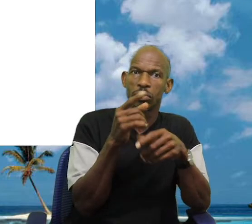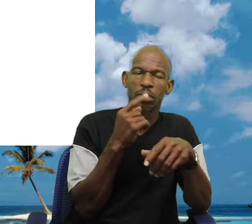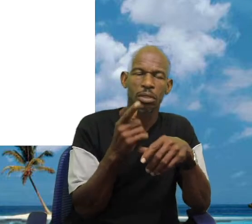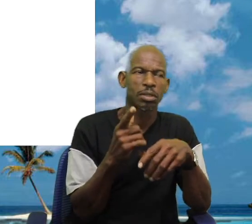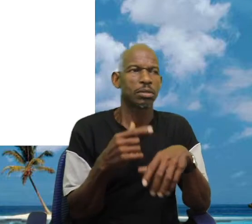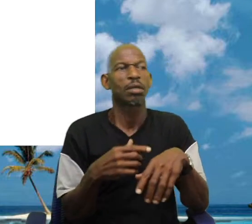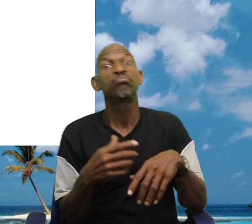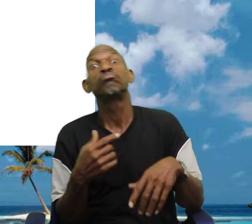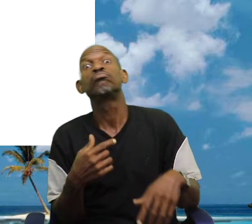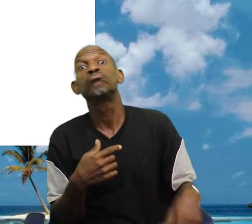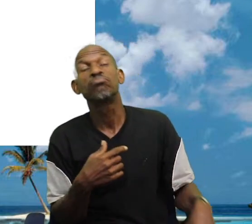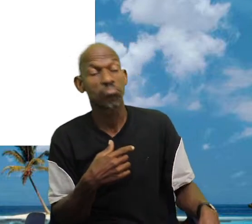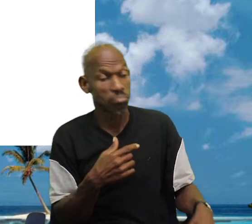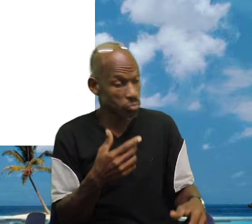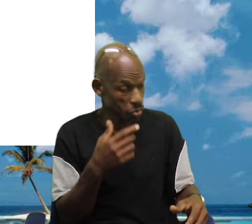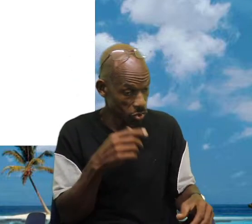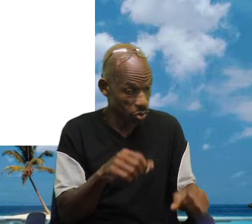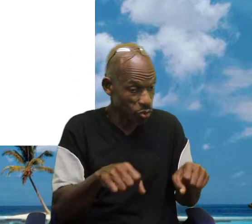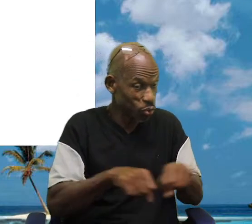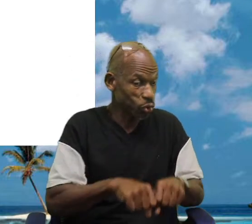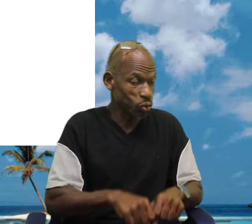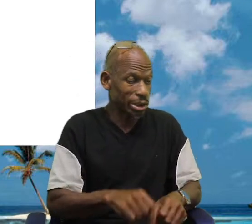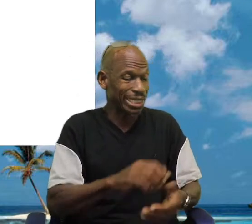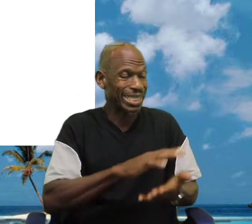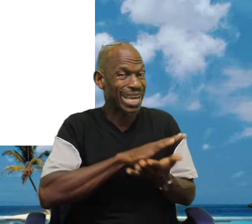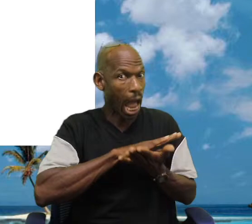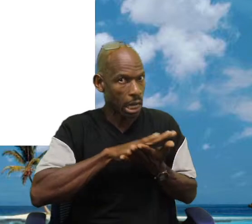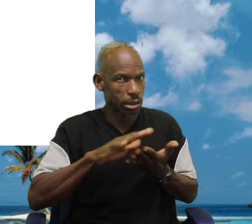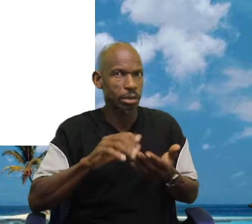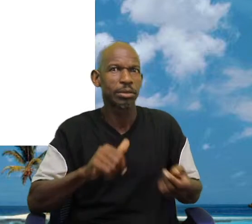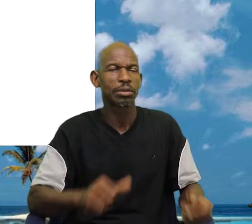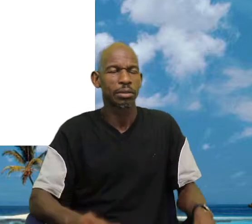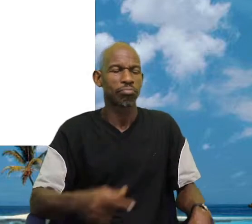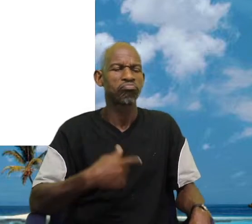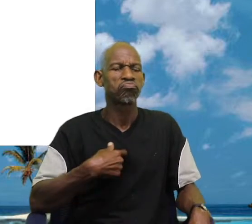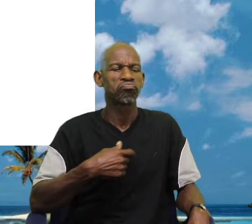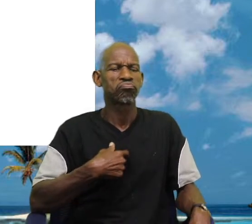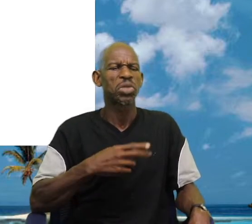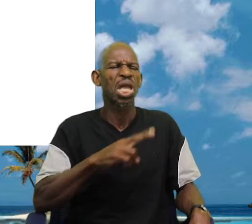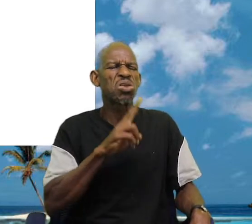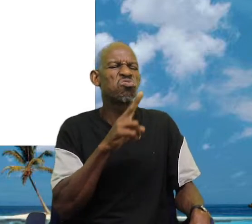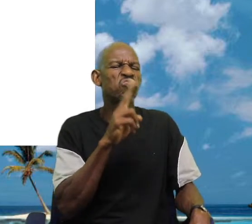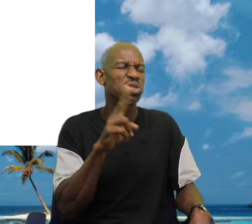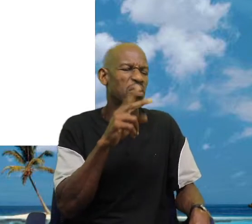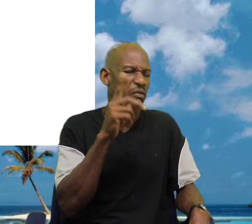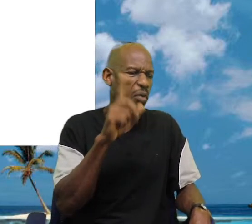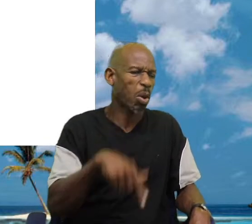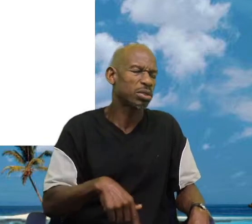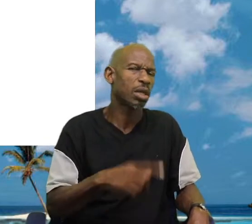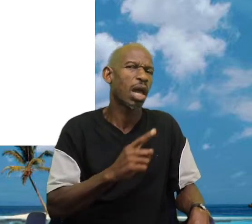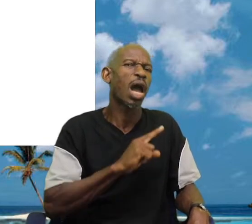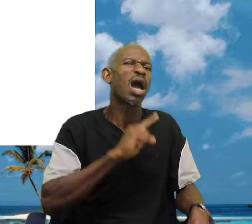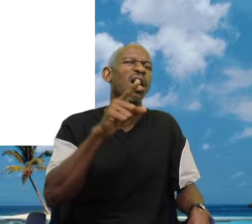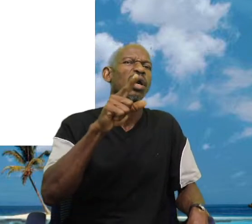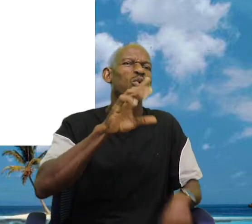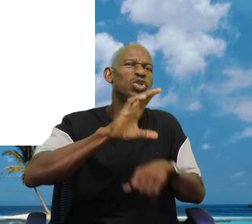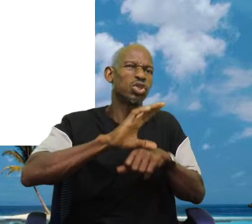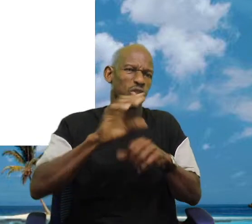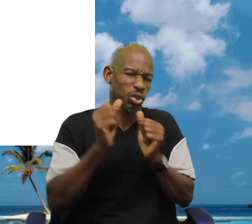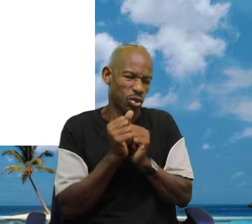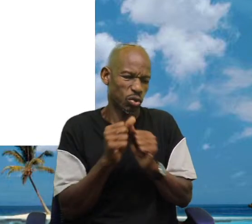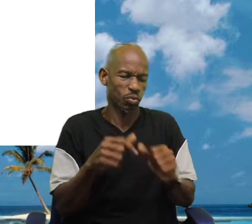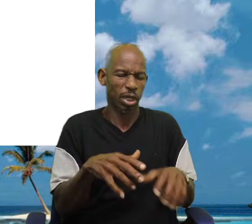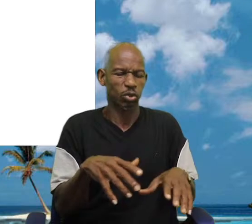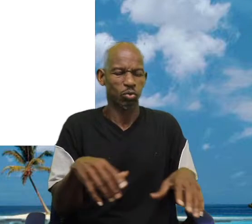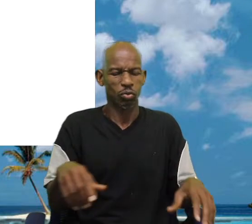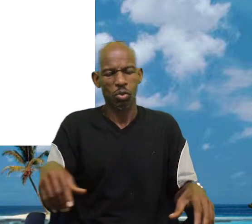this shoe. So what you're going to use this shoe for, you are describing based on you going